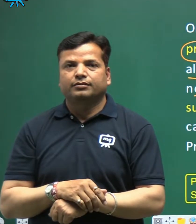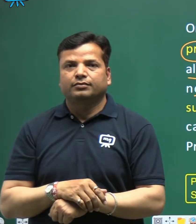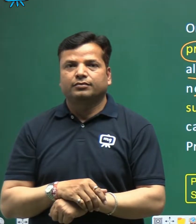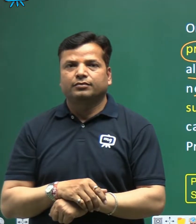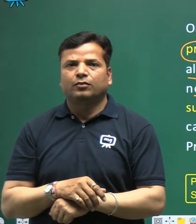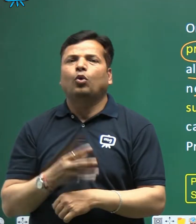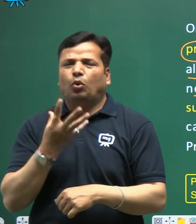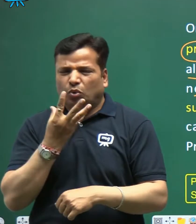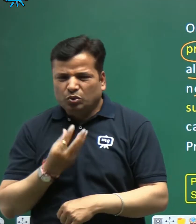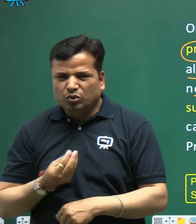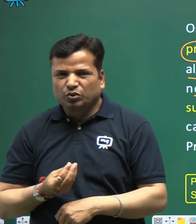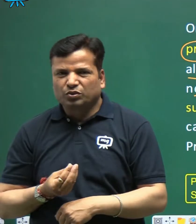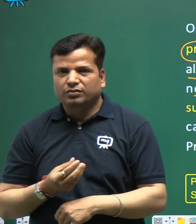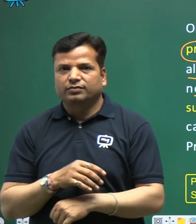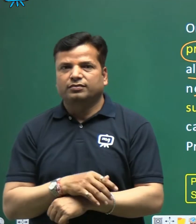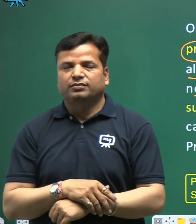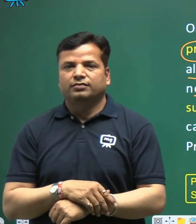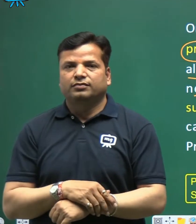sorrow